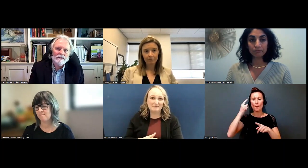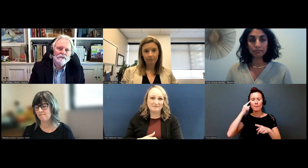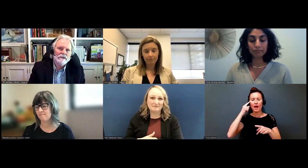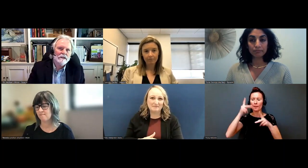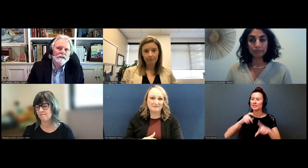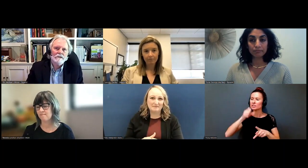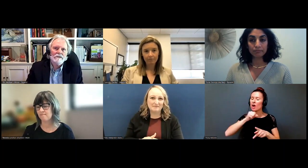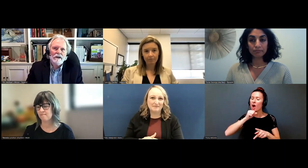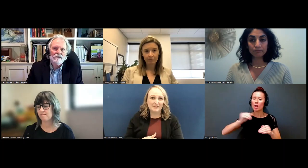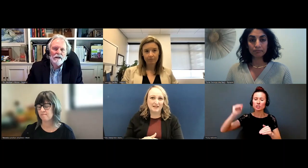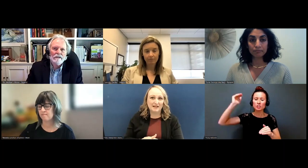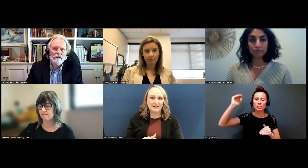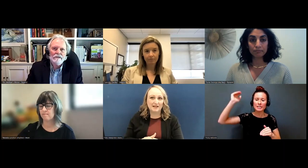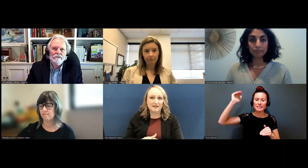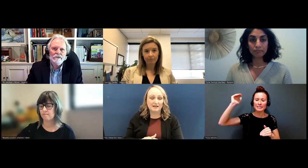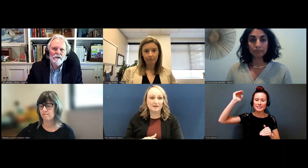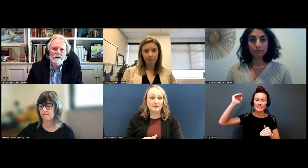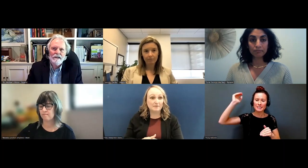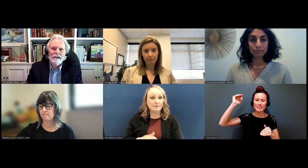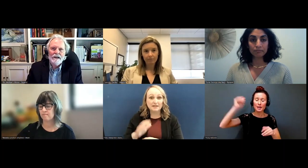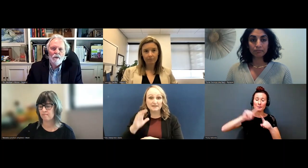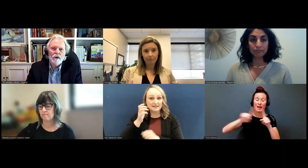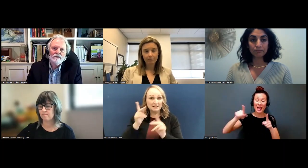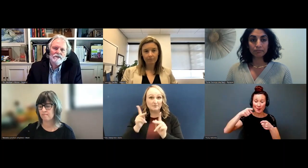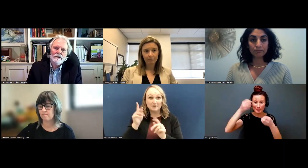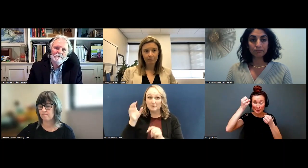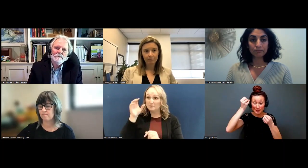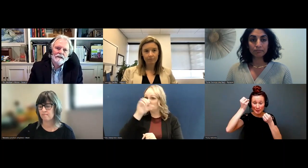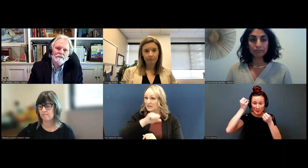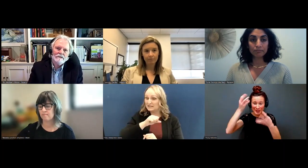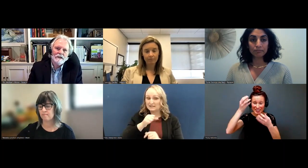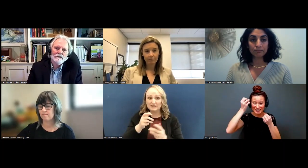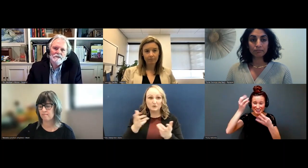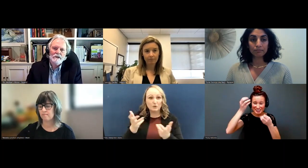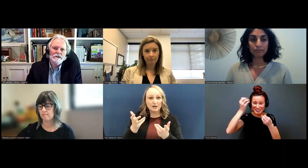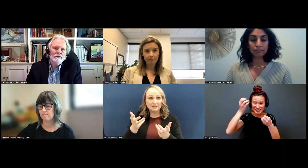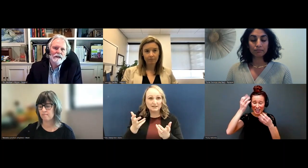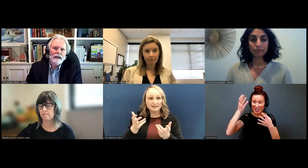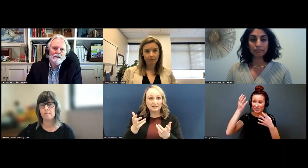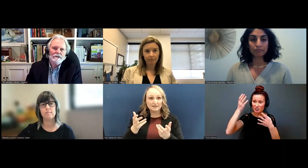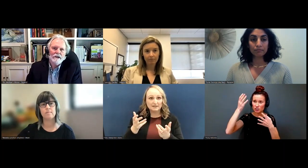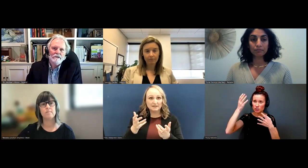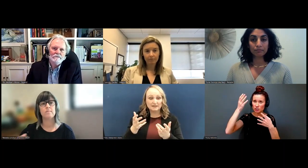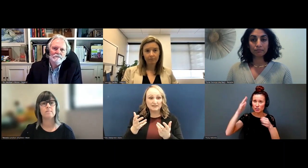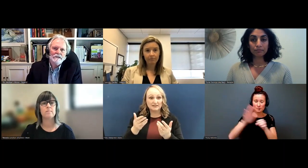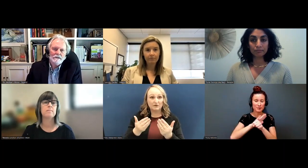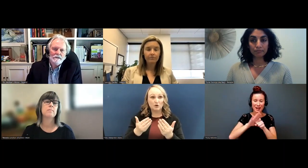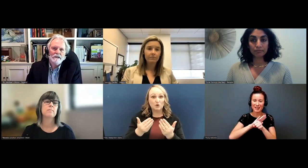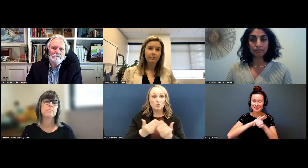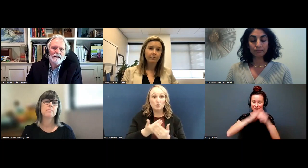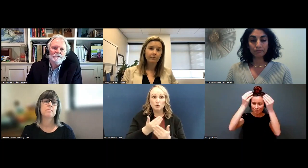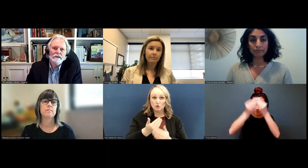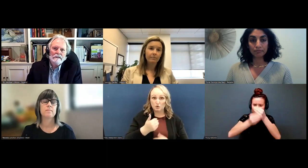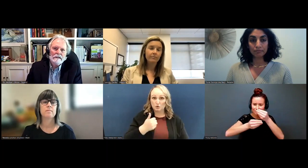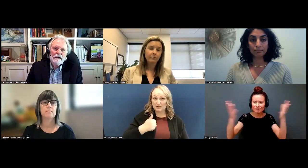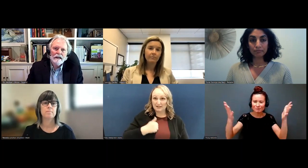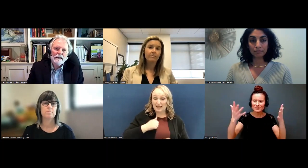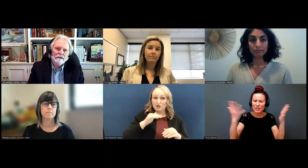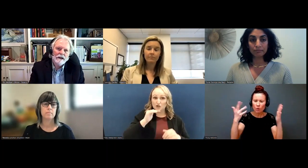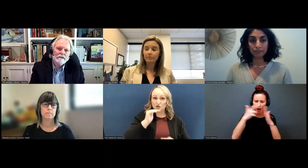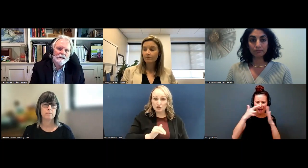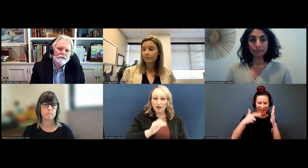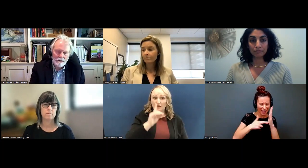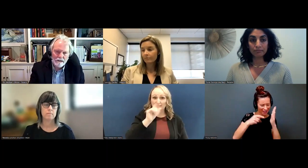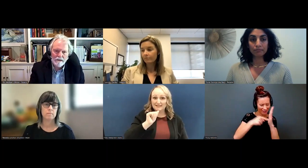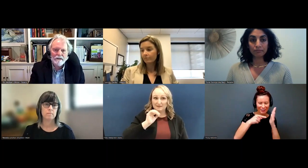The message that didn't come across loudly enough was, well, what's the impact of relation between a new Canada Child Disability Benefit and